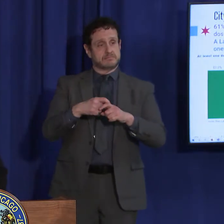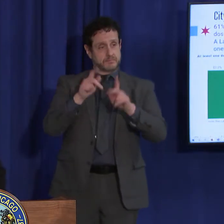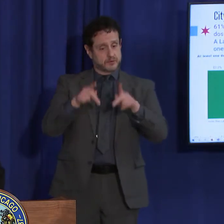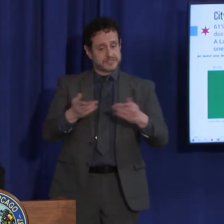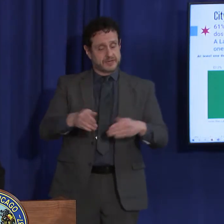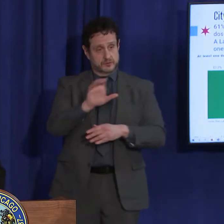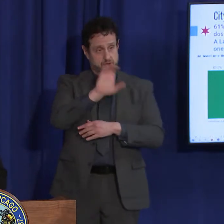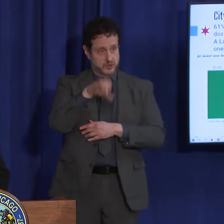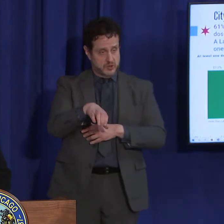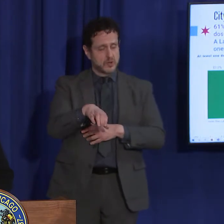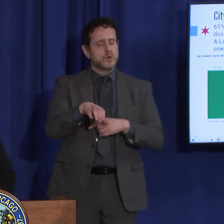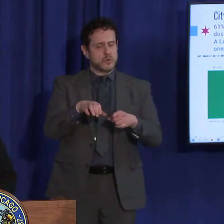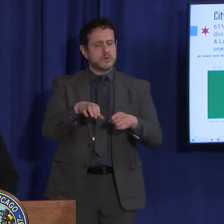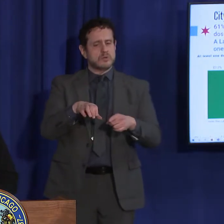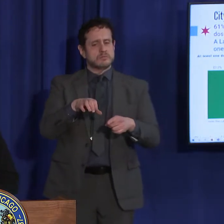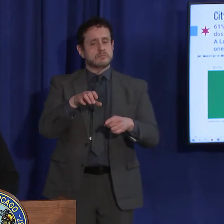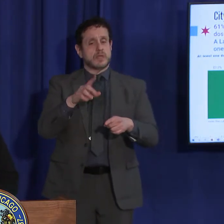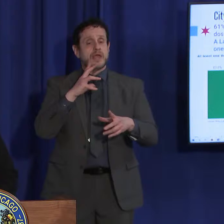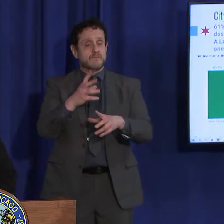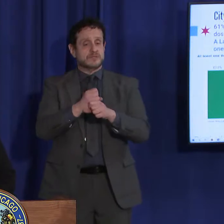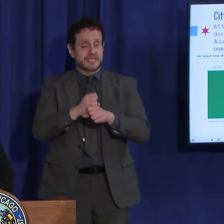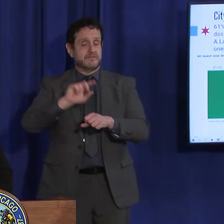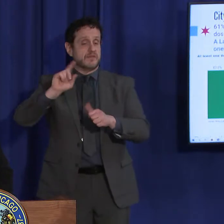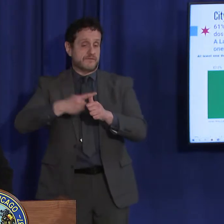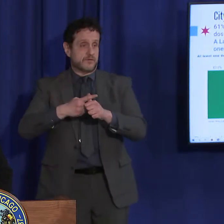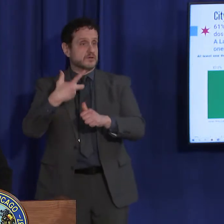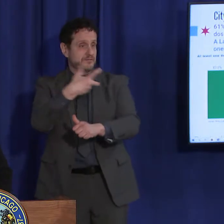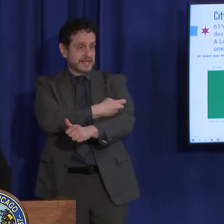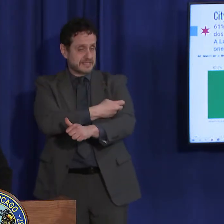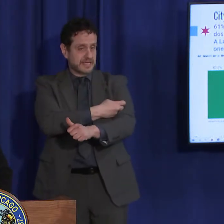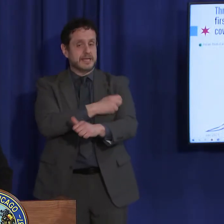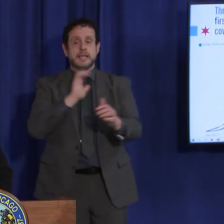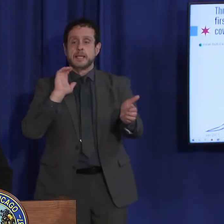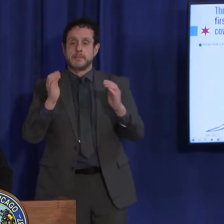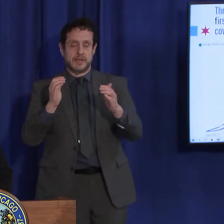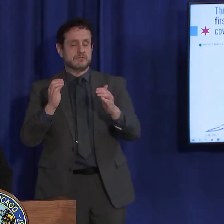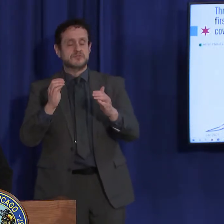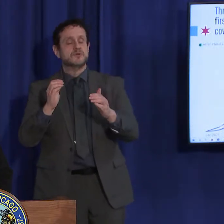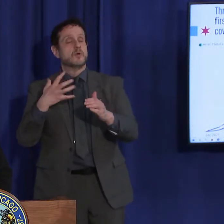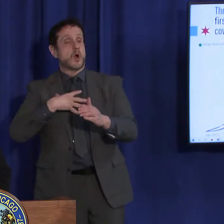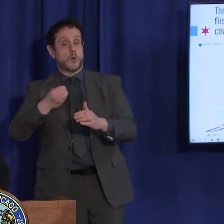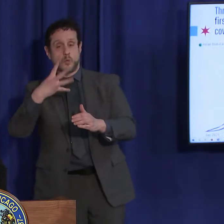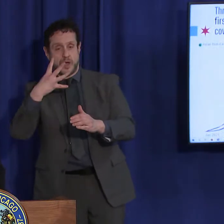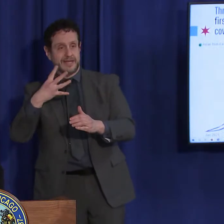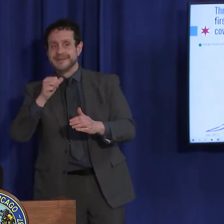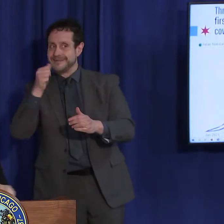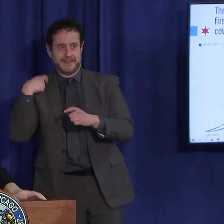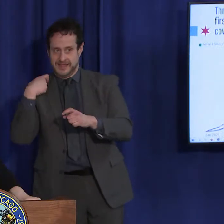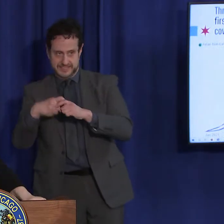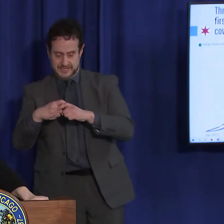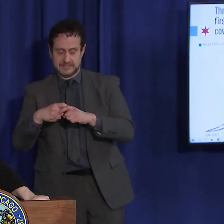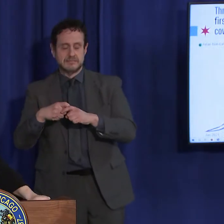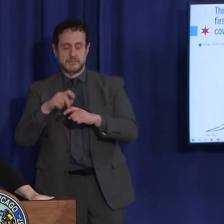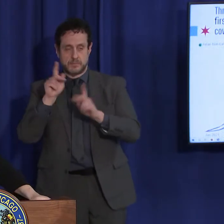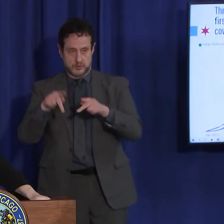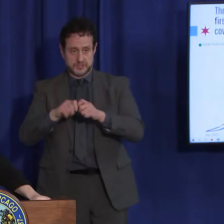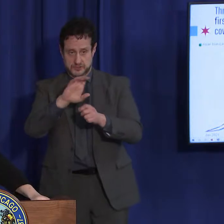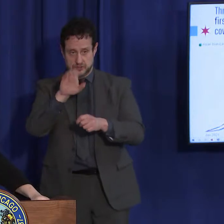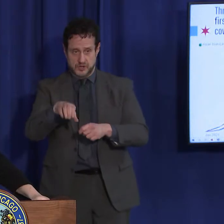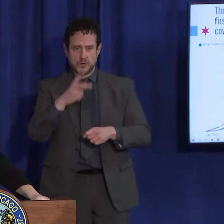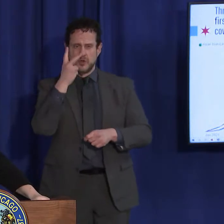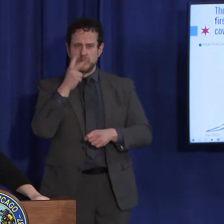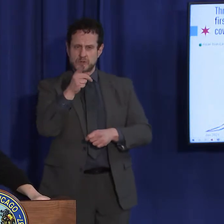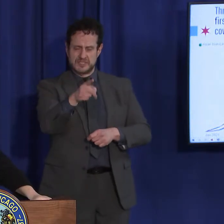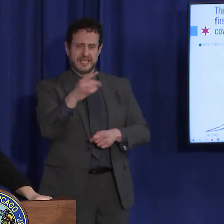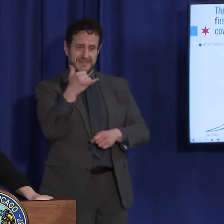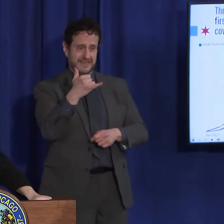as likely to have received a first dose of COVID vaccine as a white non-Latinx Chicagoan. And if we look at that, you see the blue line is Latinx, where the